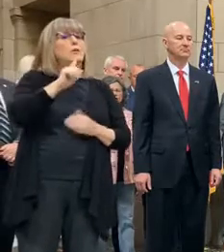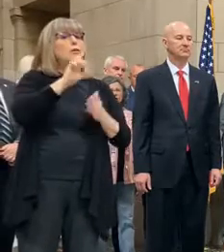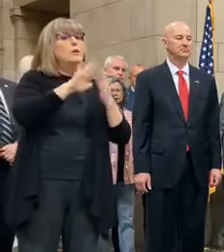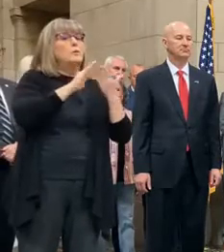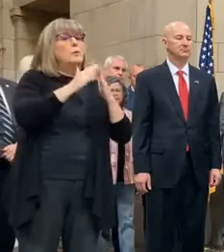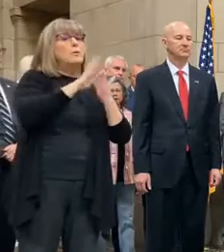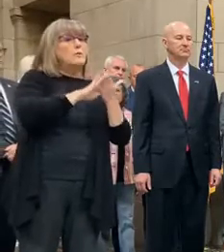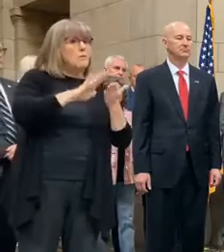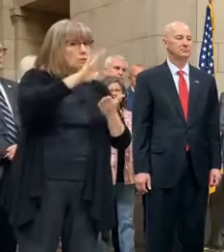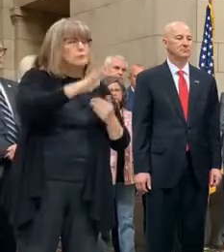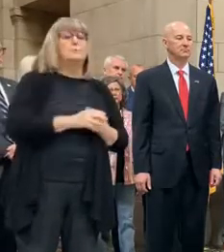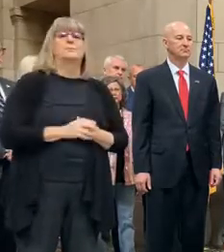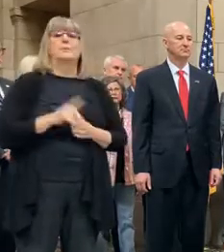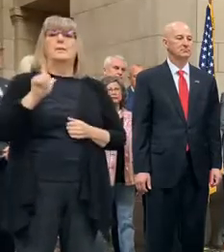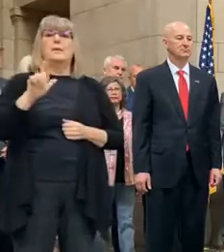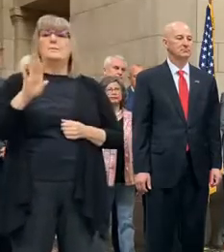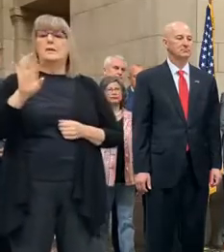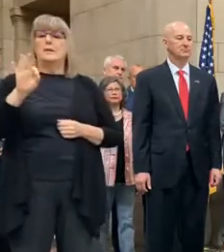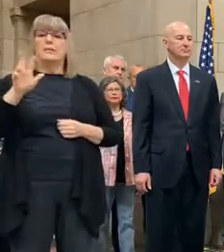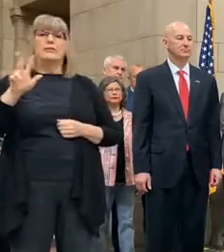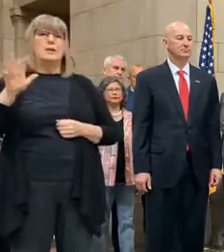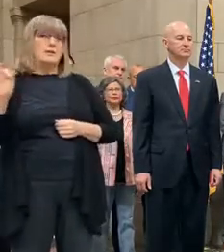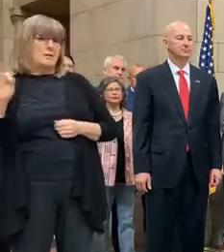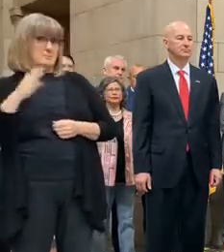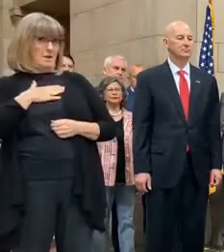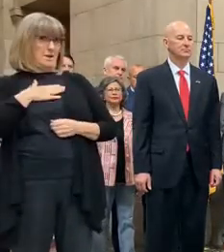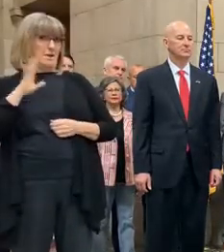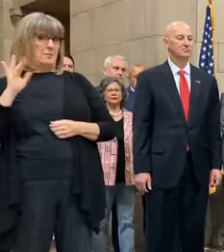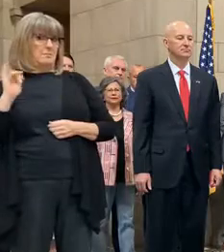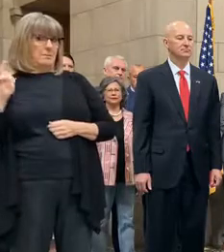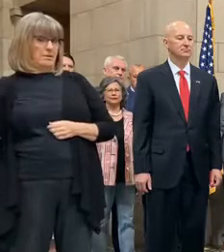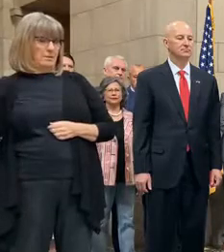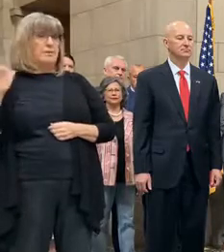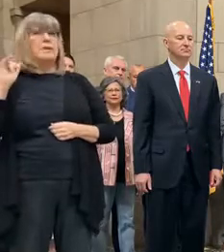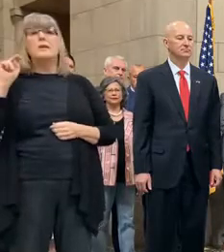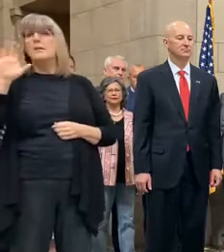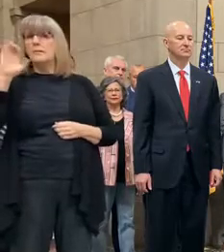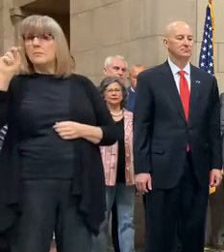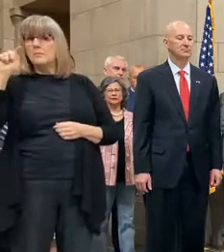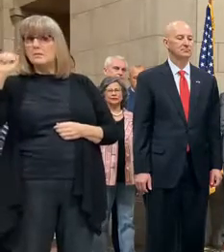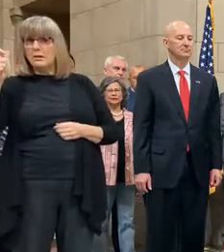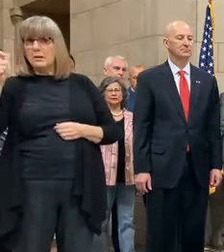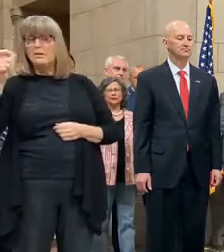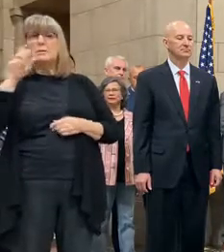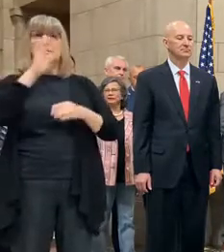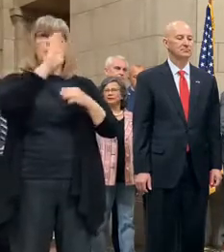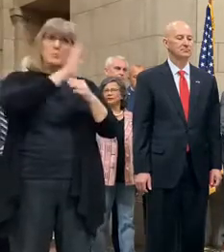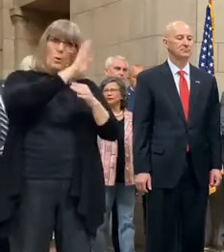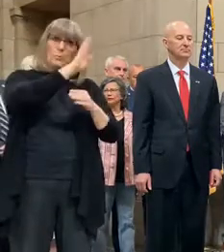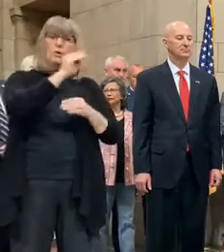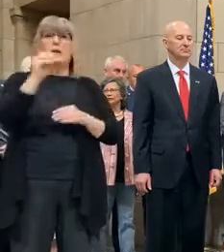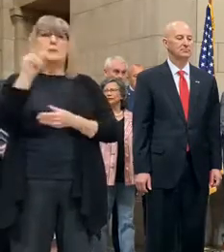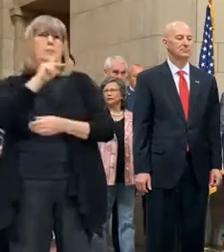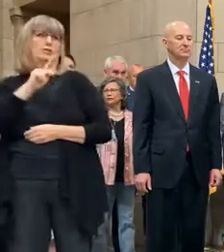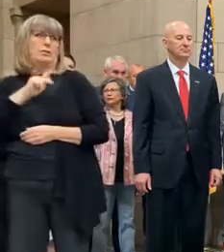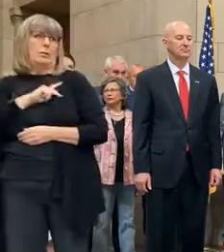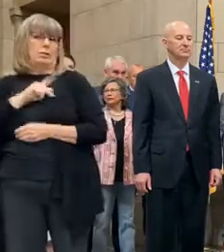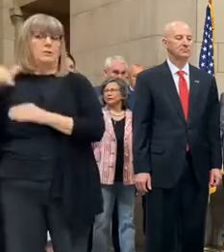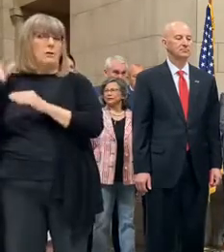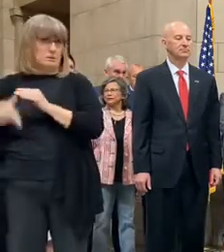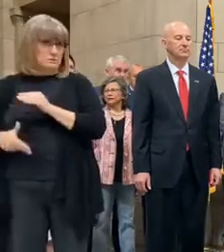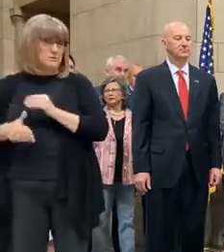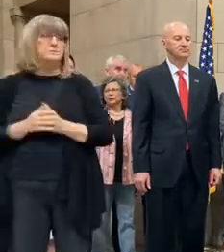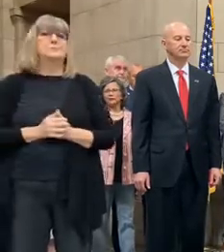Friesen. LB 939, my bill, was the income tax, both corporate and personal income tax